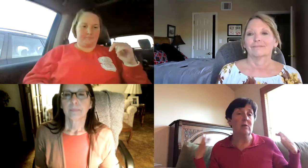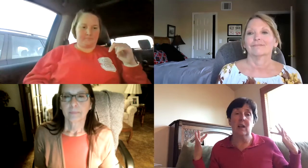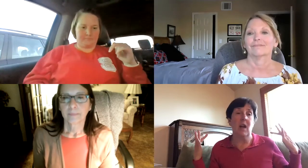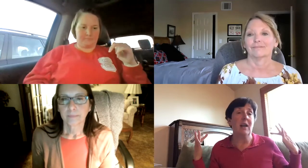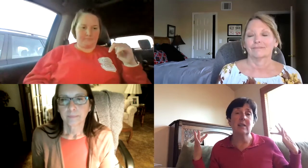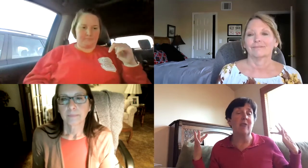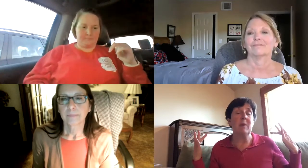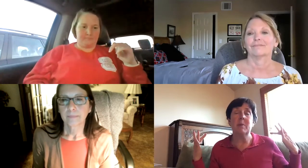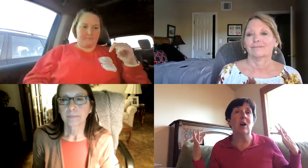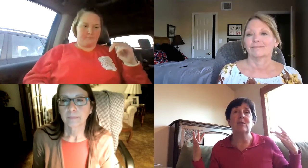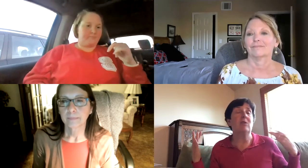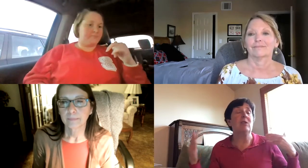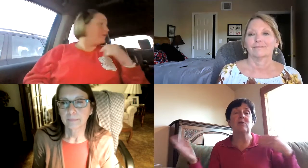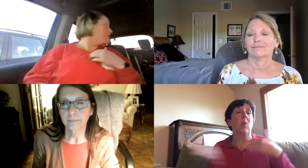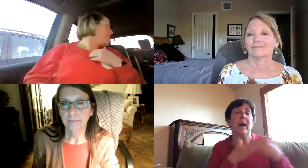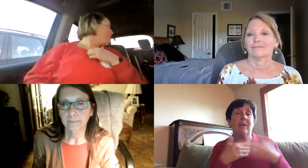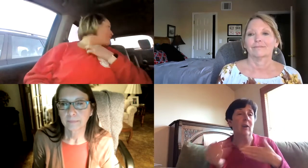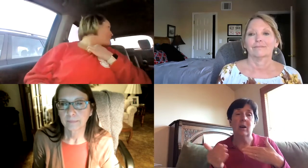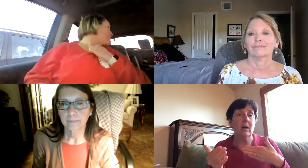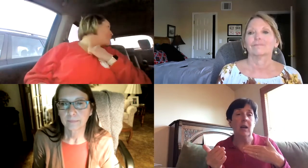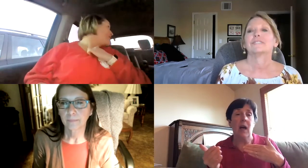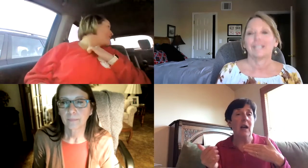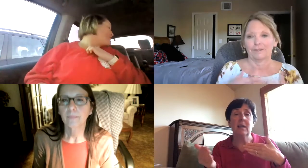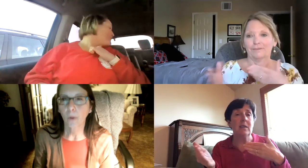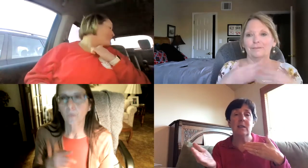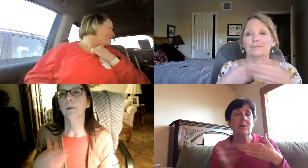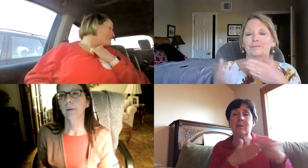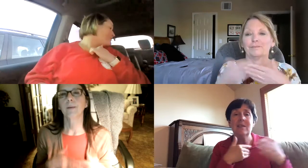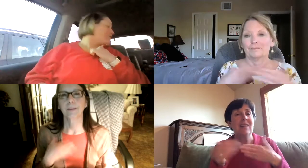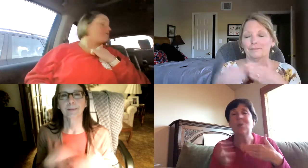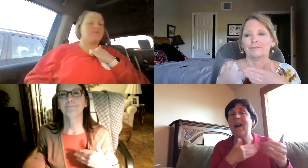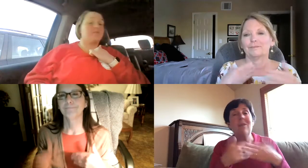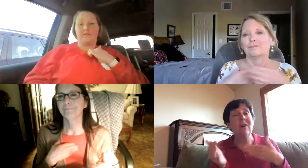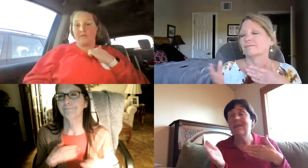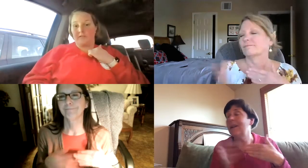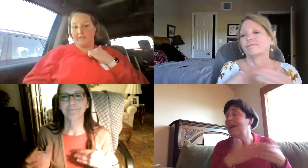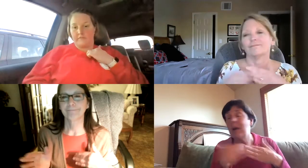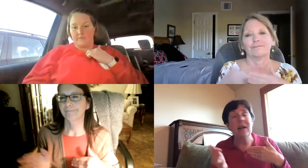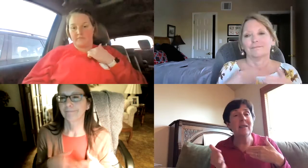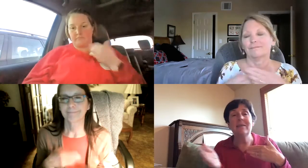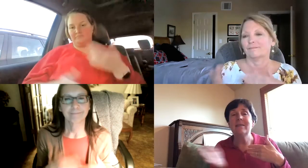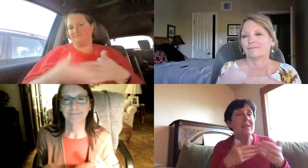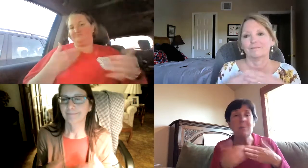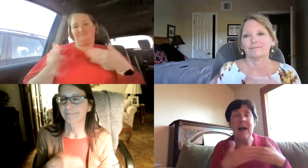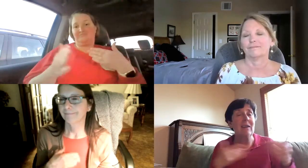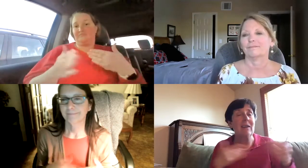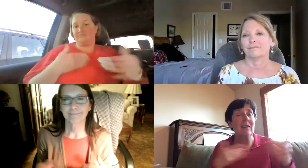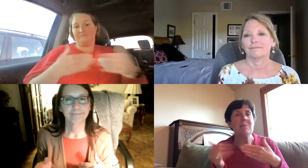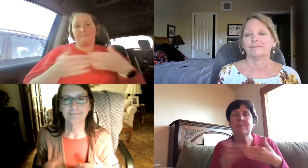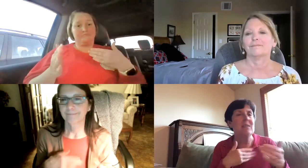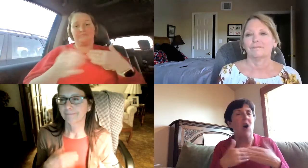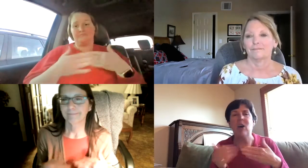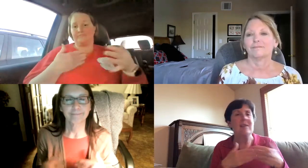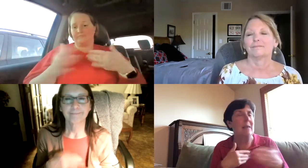people use it a lot. Deaf people also use whatever a lot too. Whatever, anyway, doesn't matter.